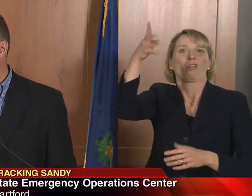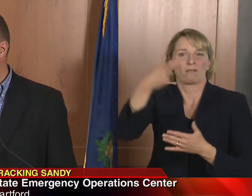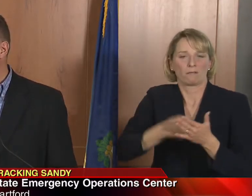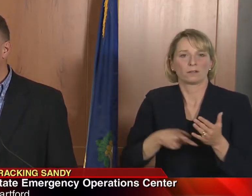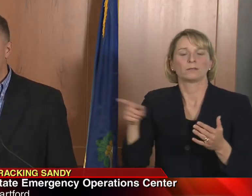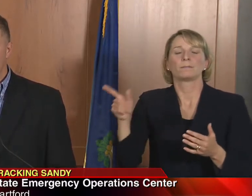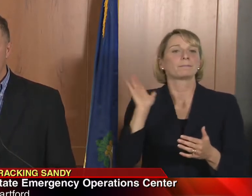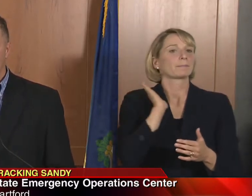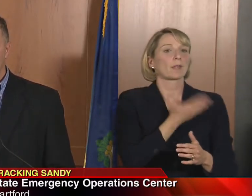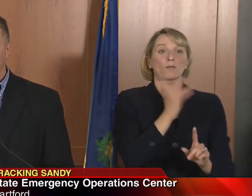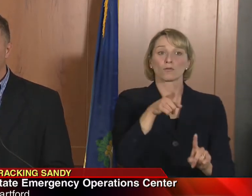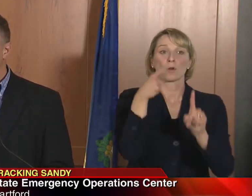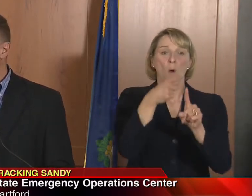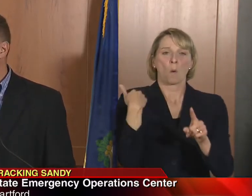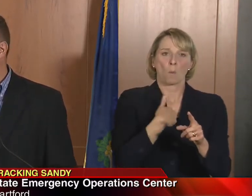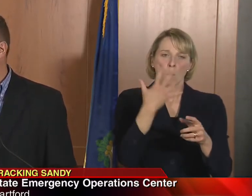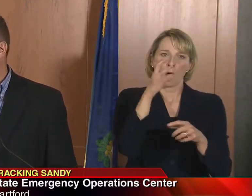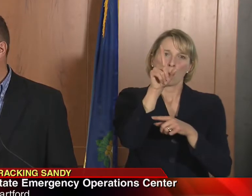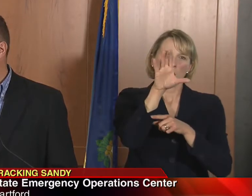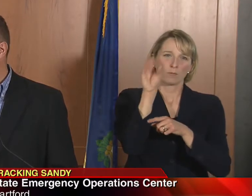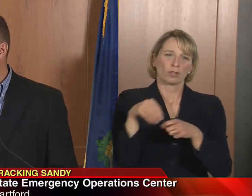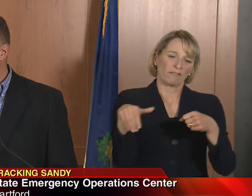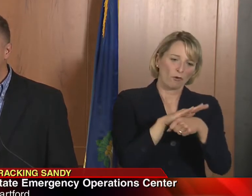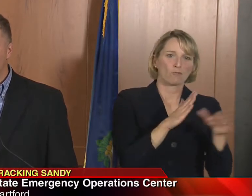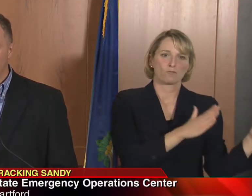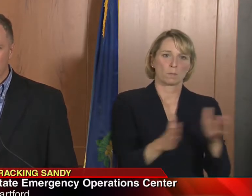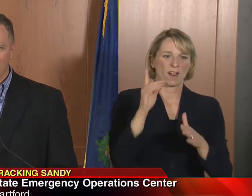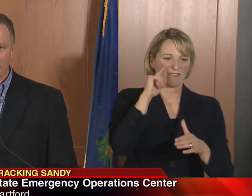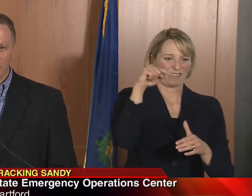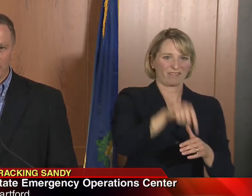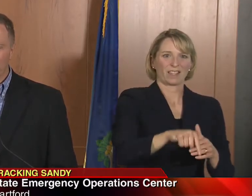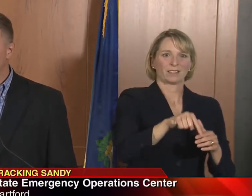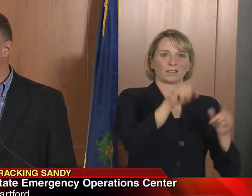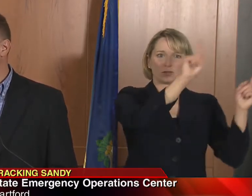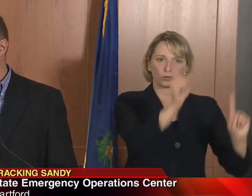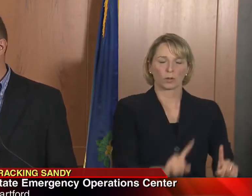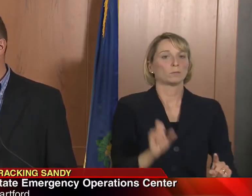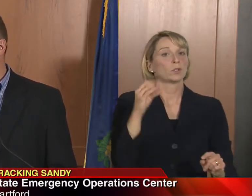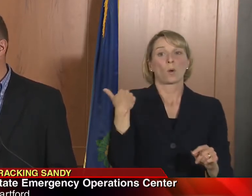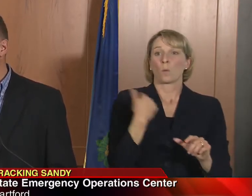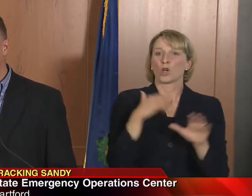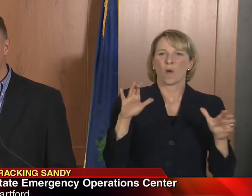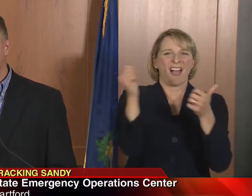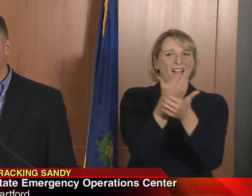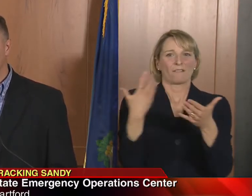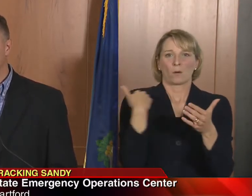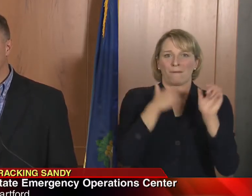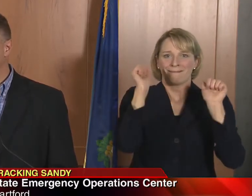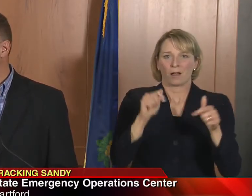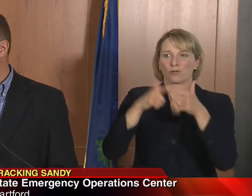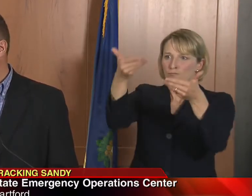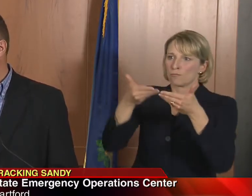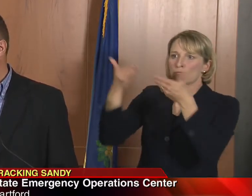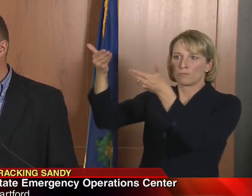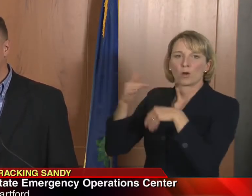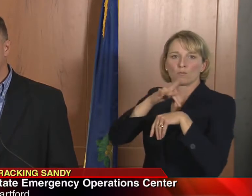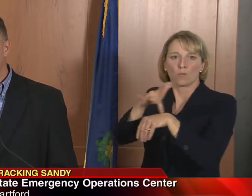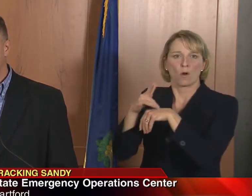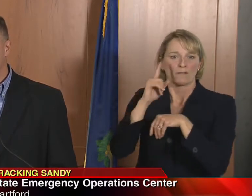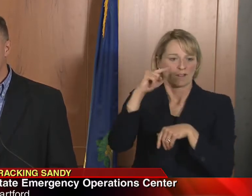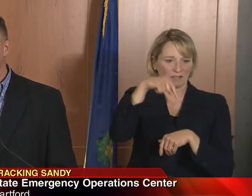event. So we are executing all possible steps, bringing the necessary resources for us to deal with this